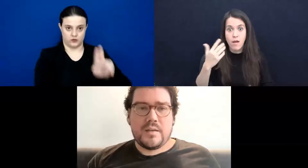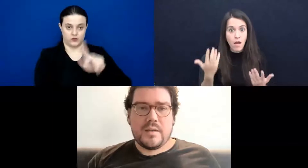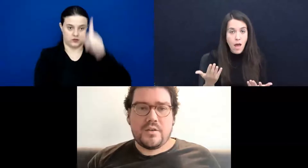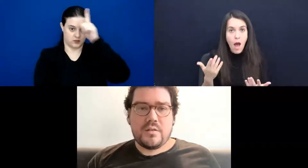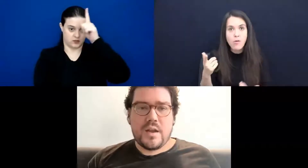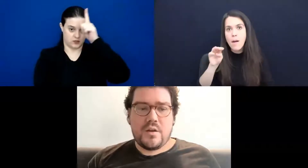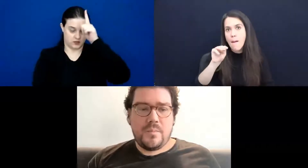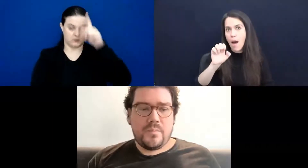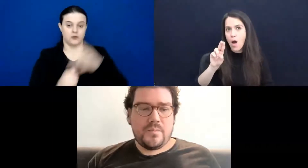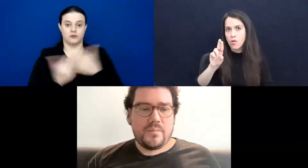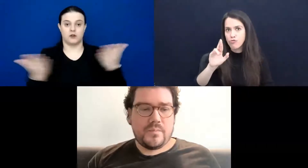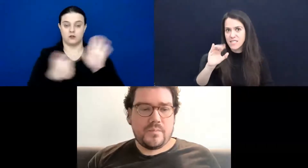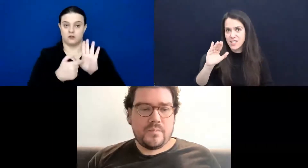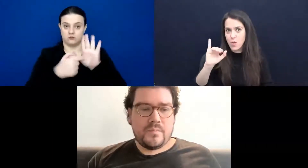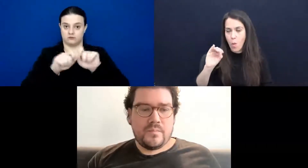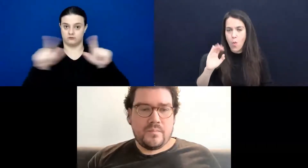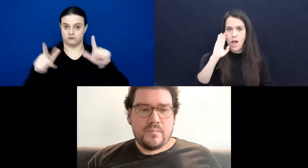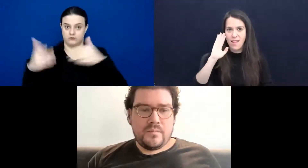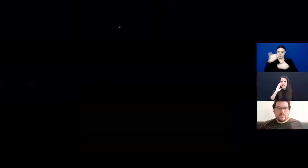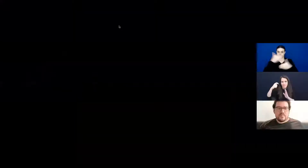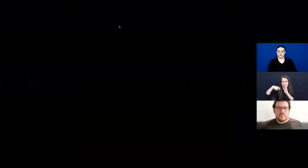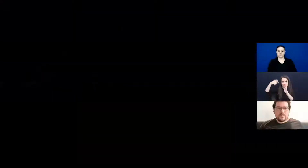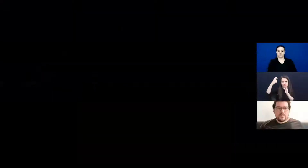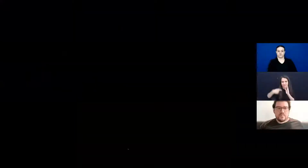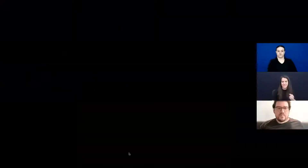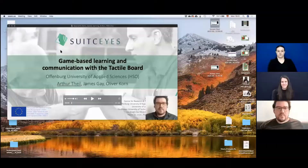the presentation. Thank you.